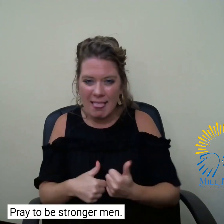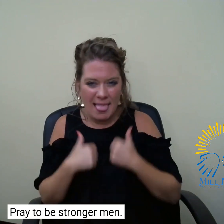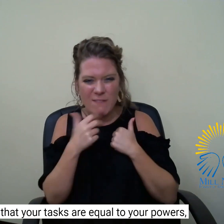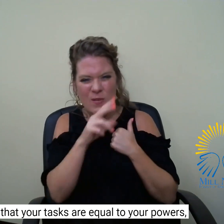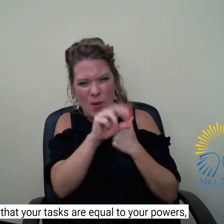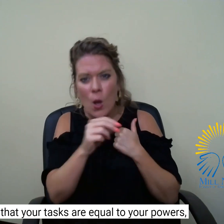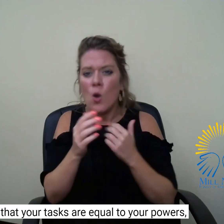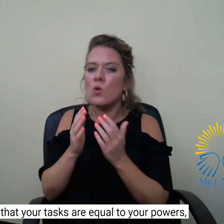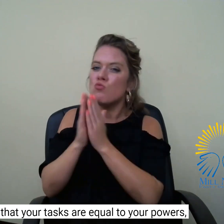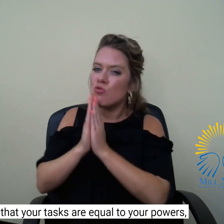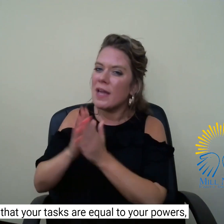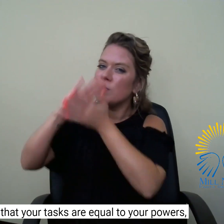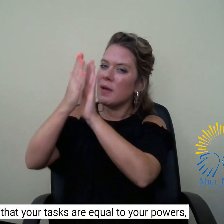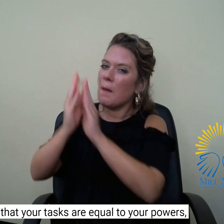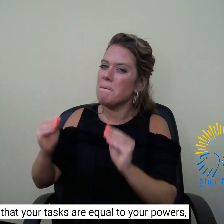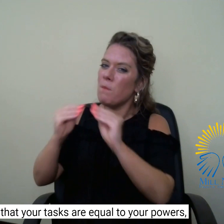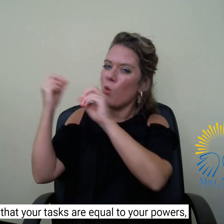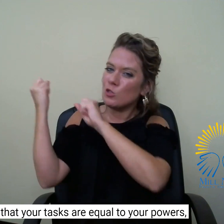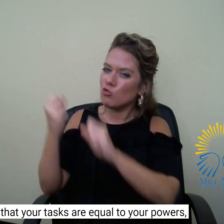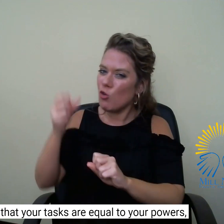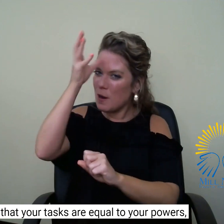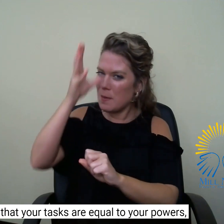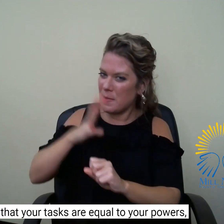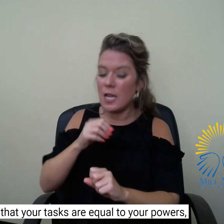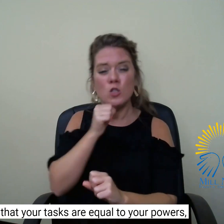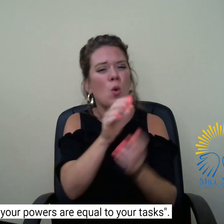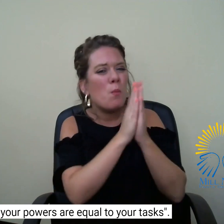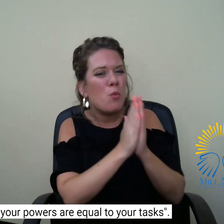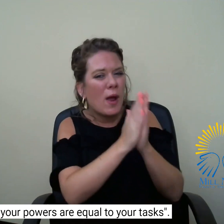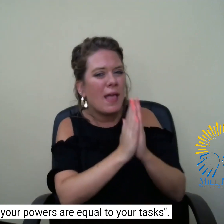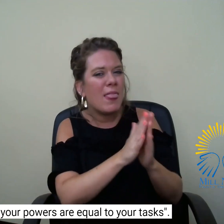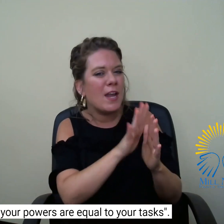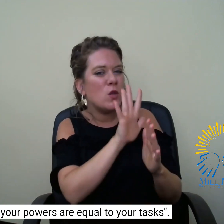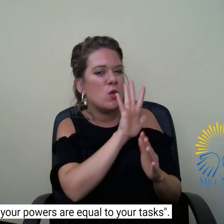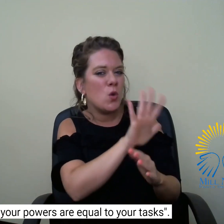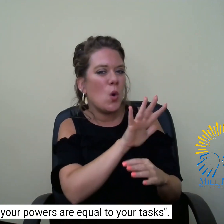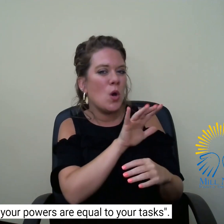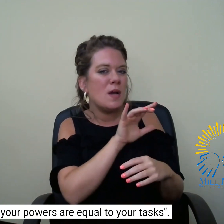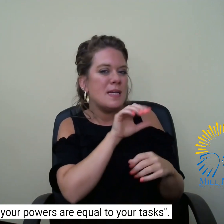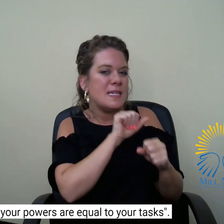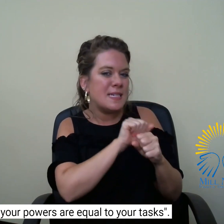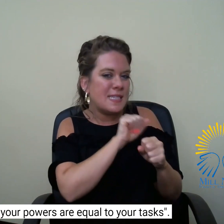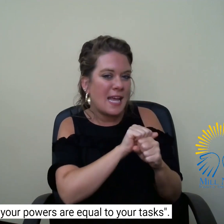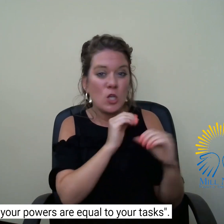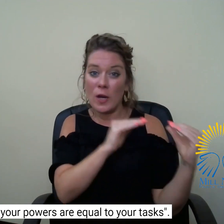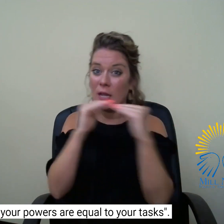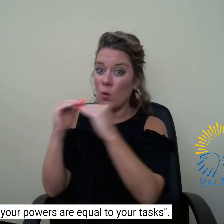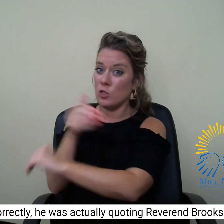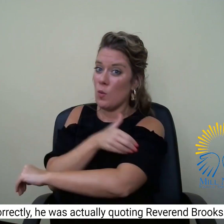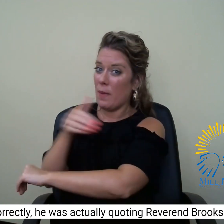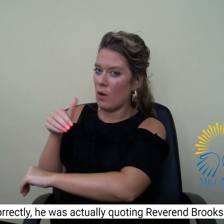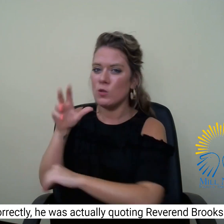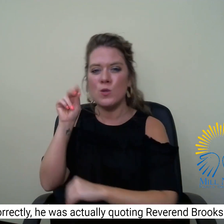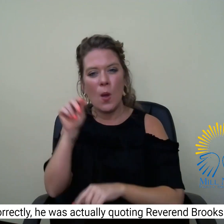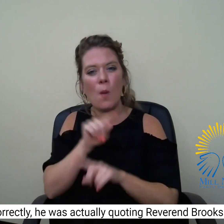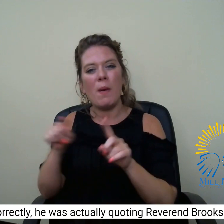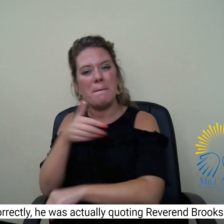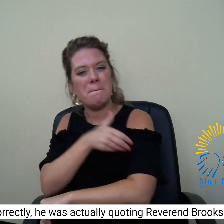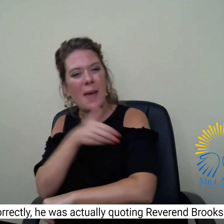Do not pray that your tasks are equal to your powers, but that your powers are equal to your tasks." And if I also recall